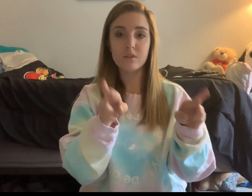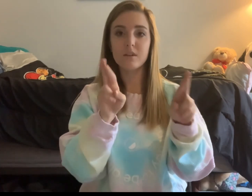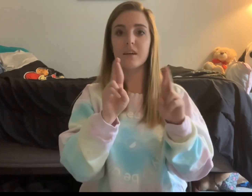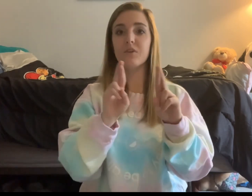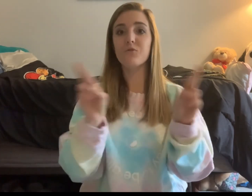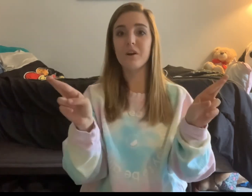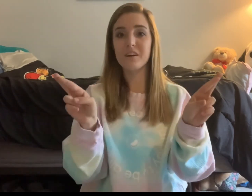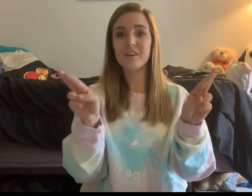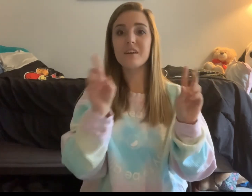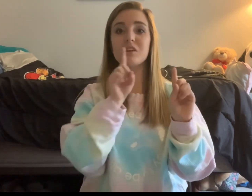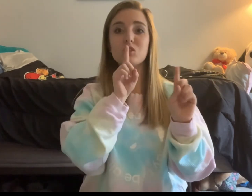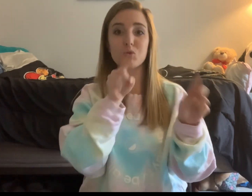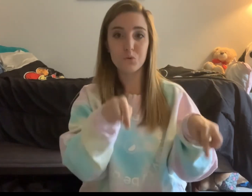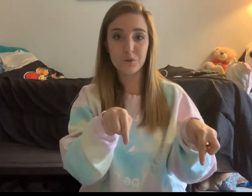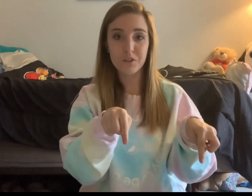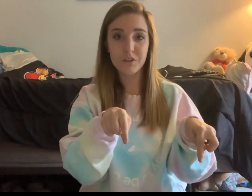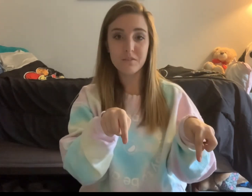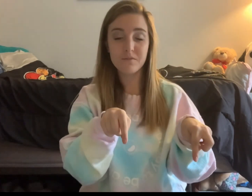Again, ready to order.